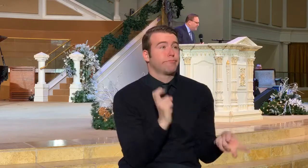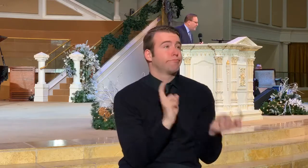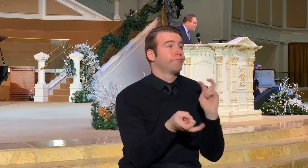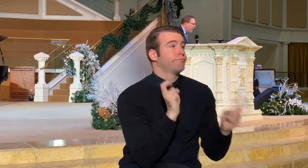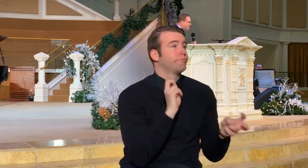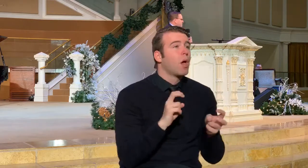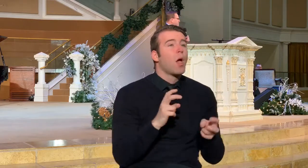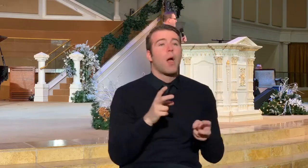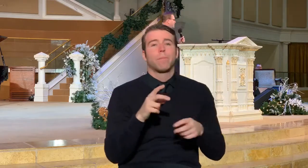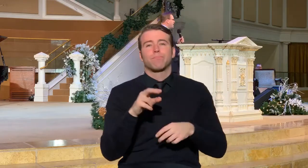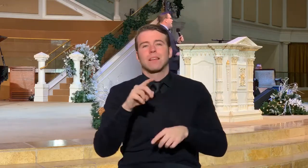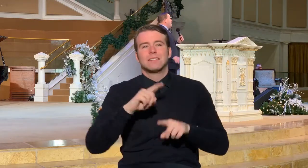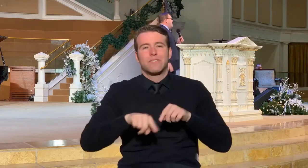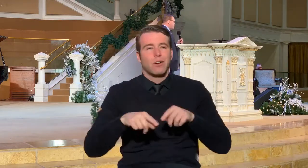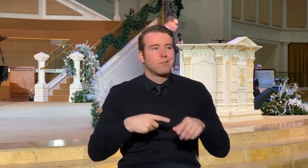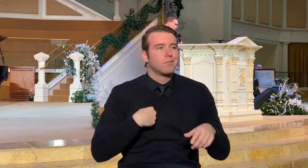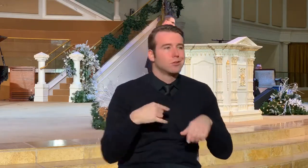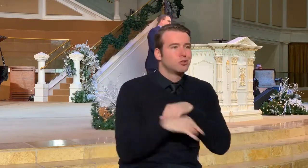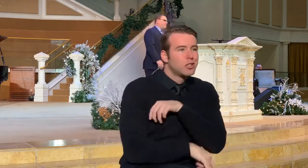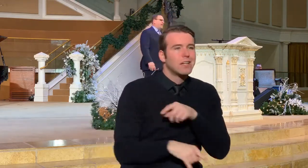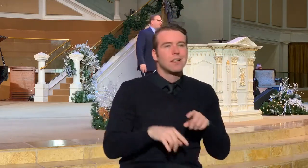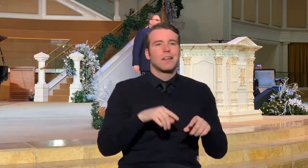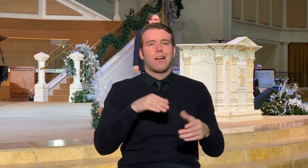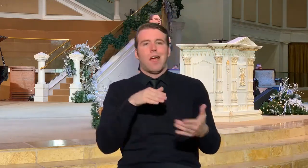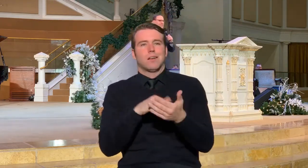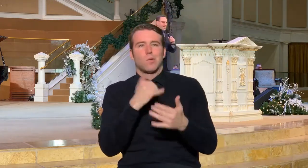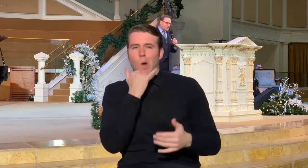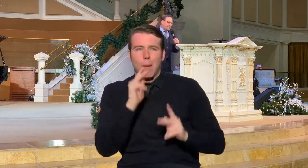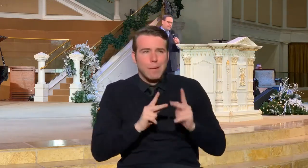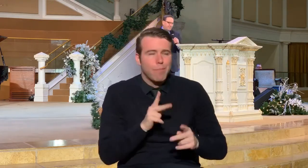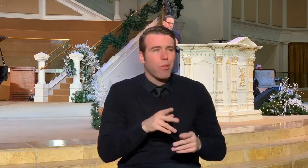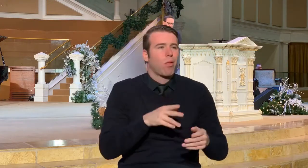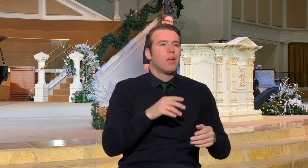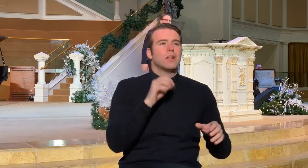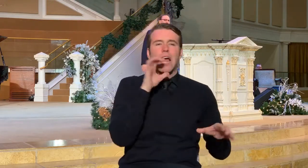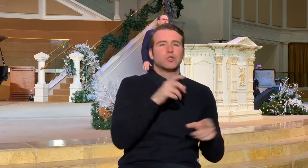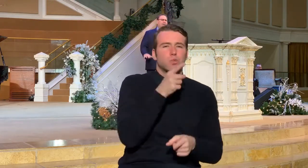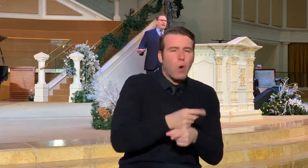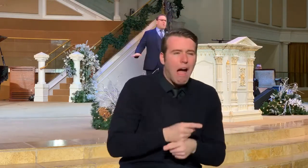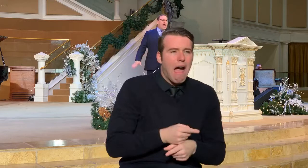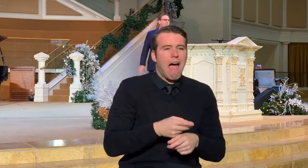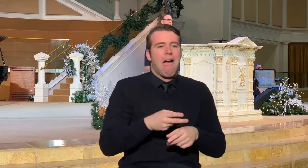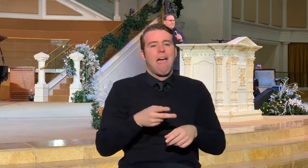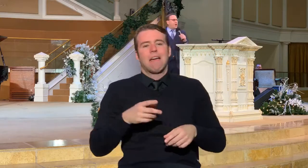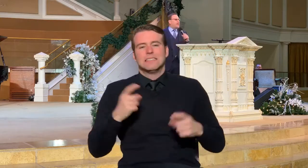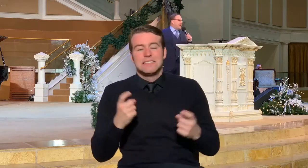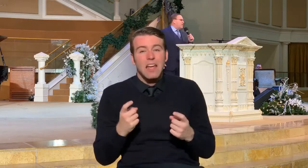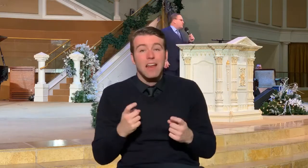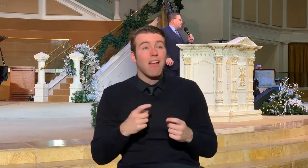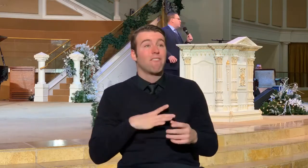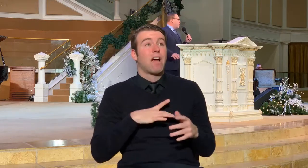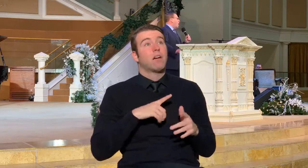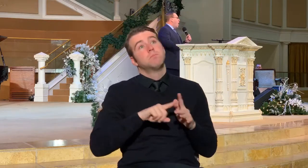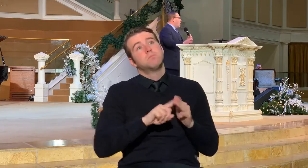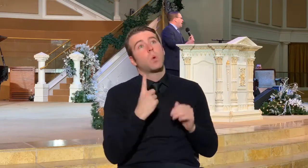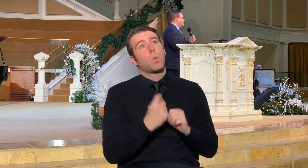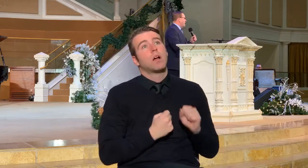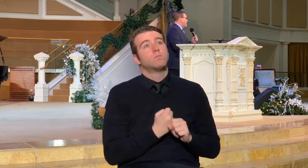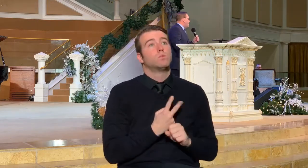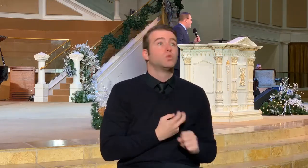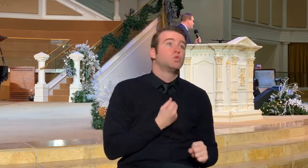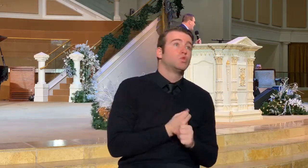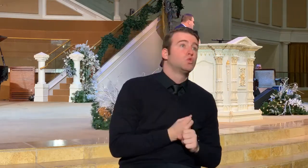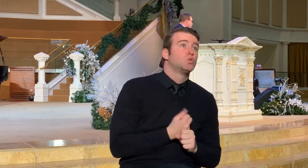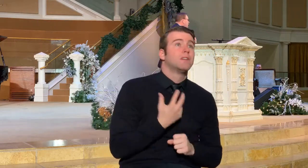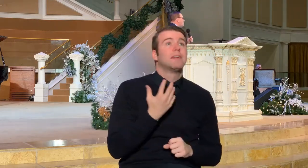from people and rob from people and mistreat people and show injustice to people. You may get away with it for a year or two or even